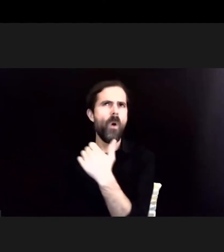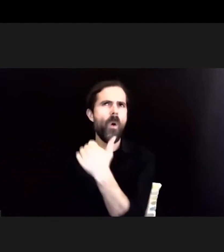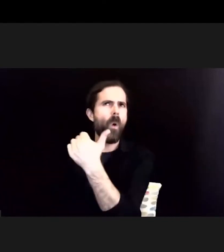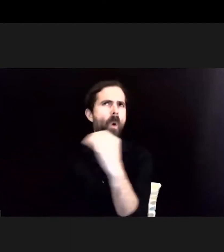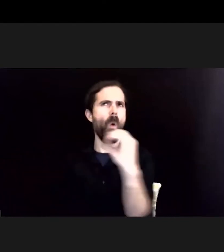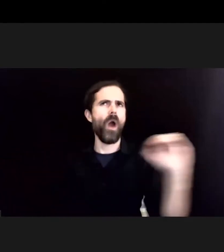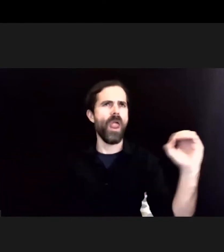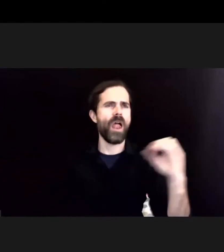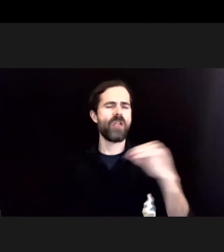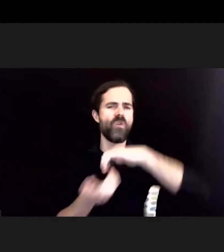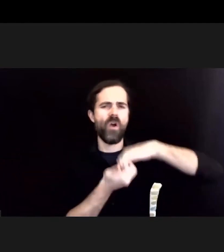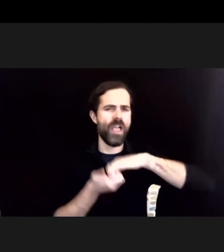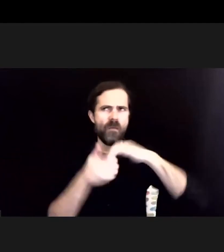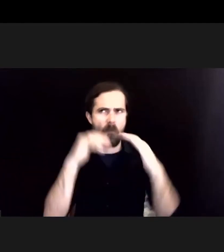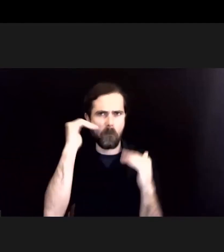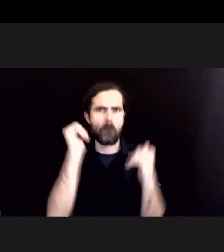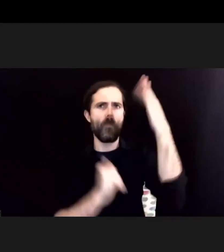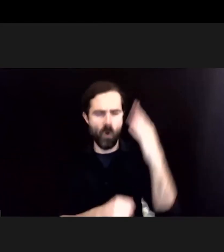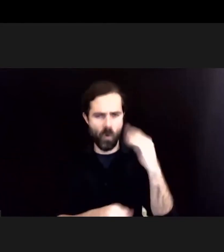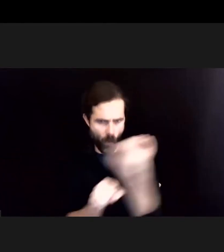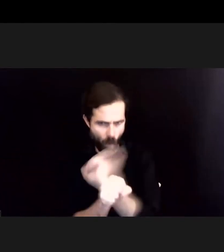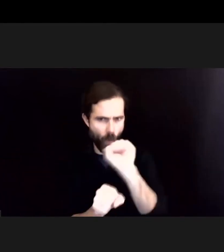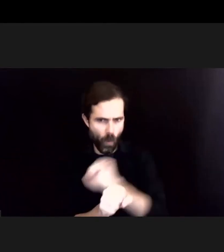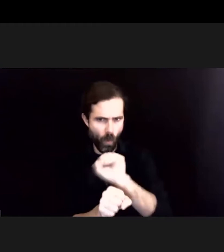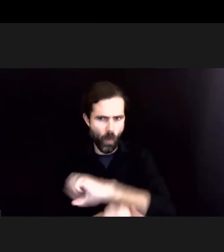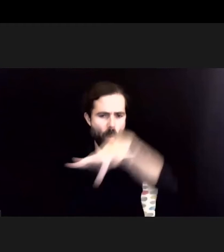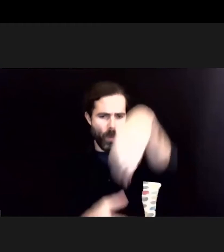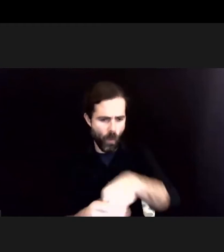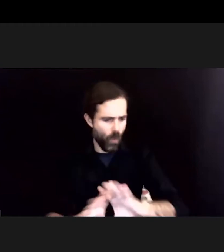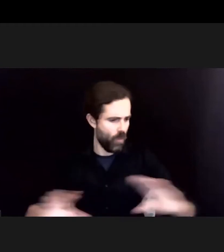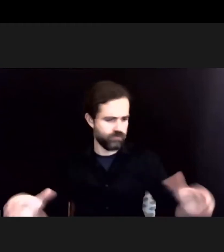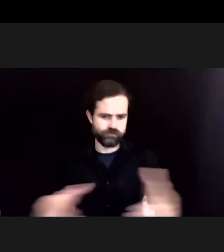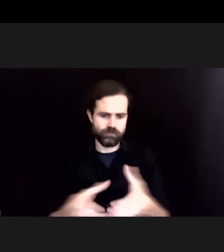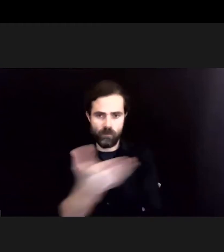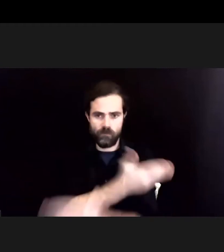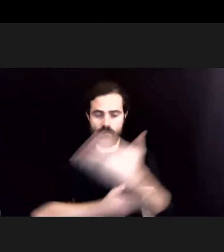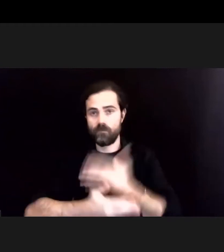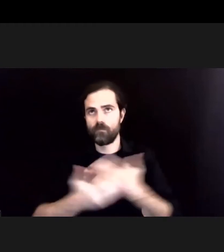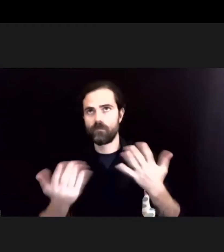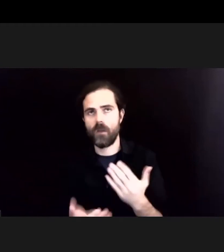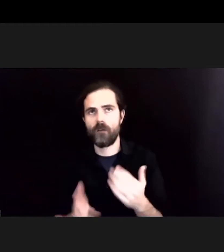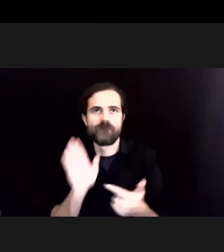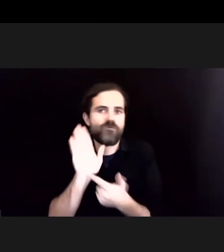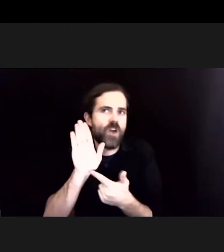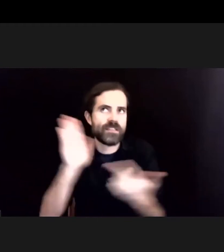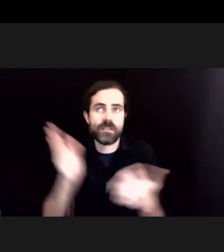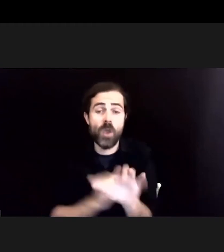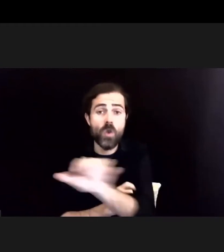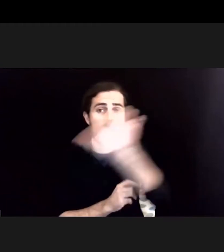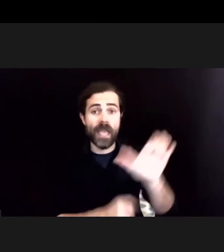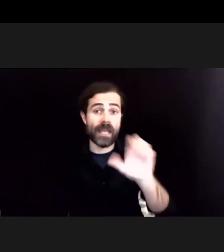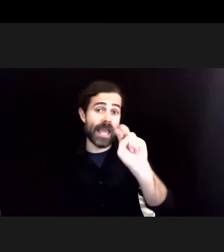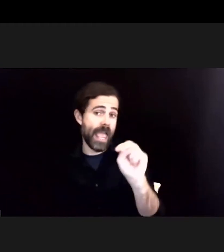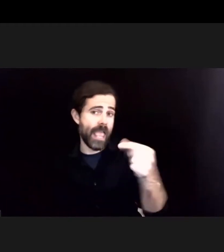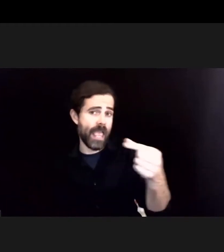disability field. Our full members are, for example, those European NGOs representing different disability groups, such as the European